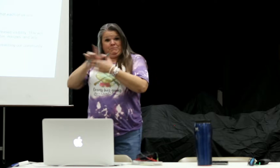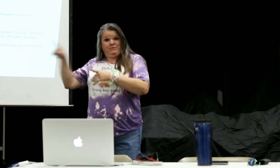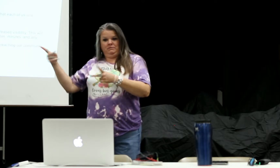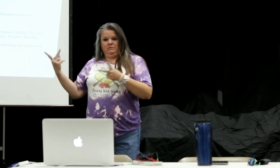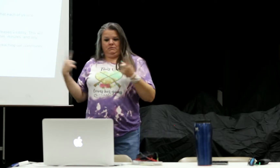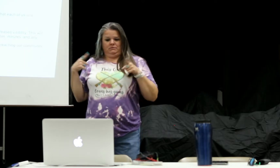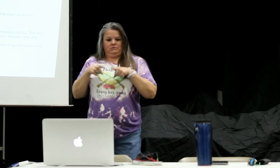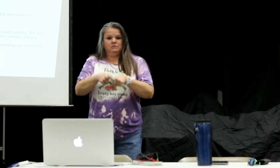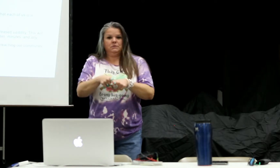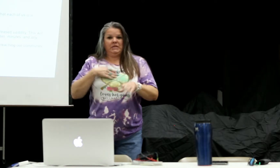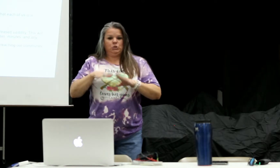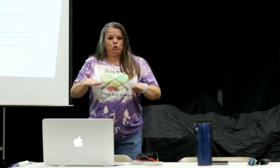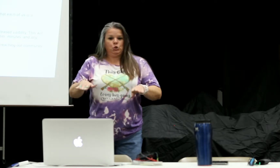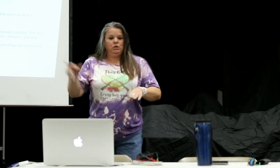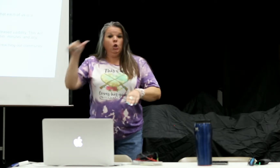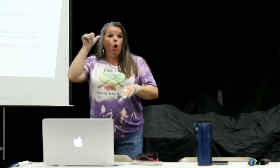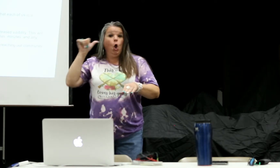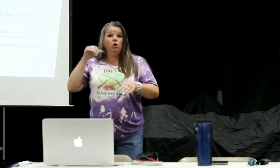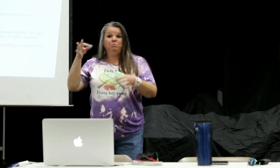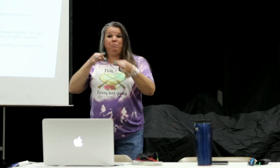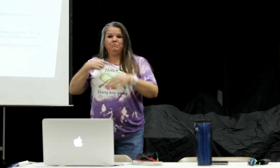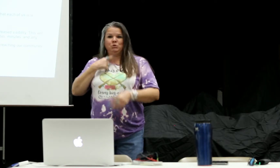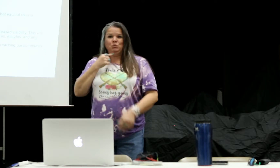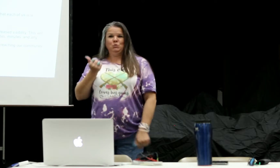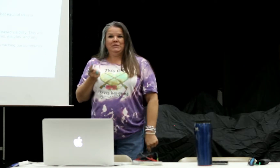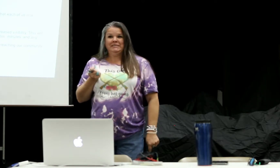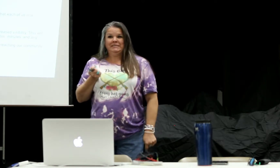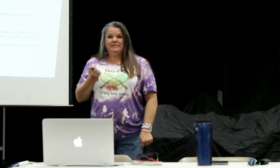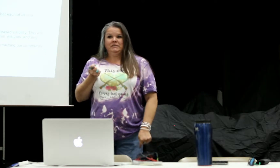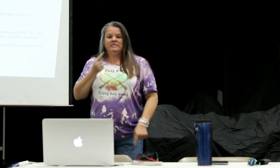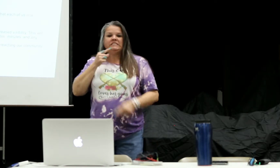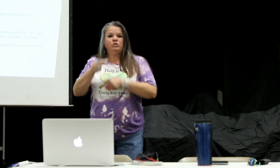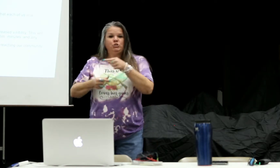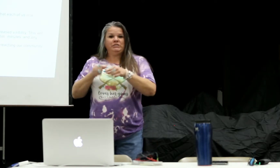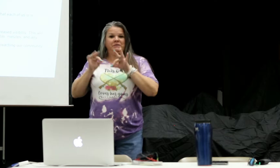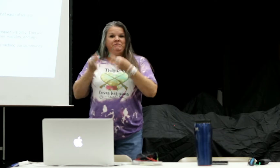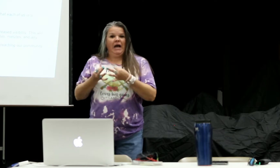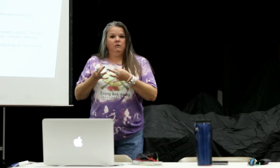because generationally, with the way it turned out with my husband and myself,